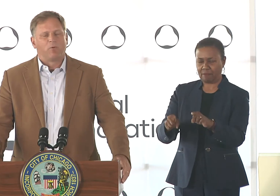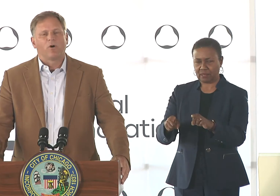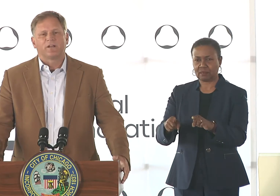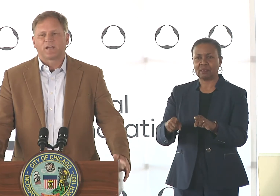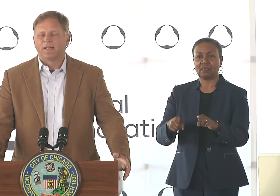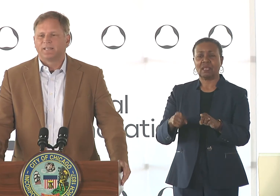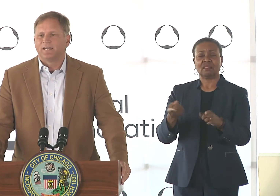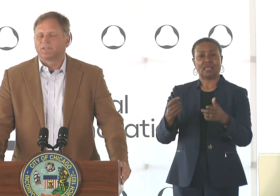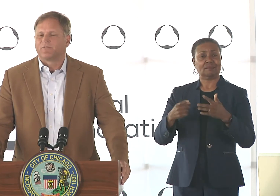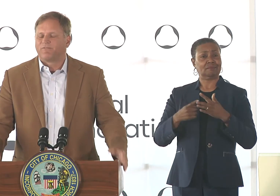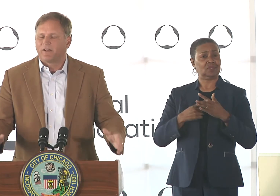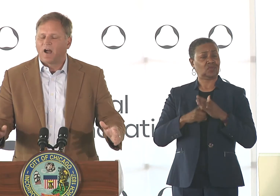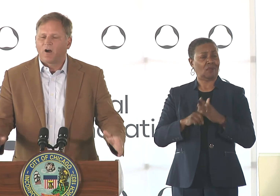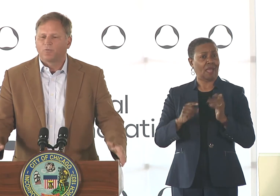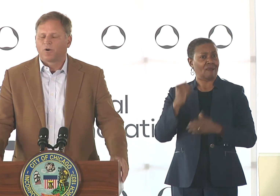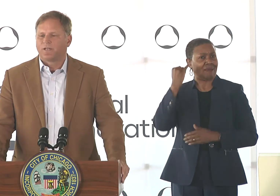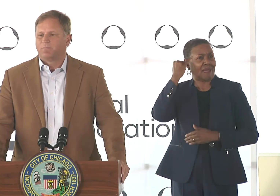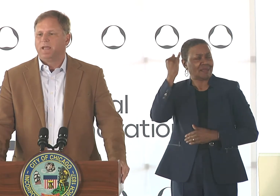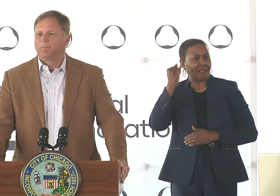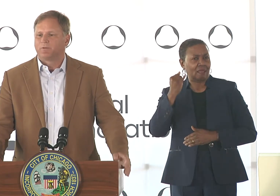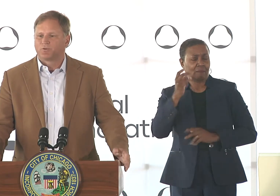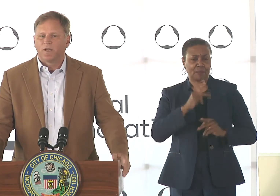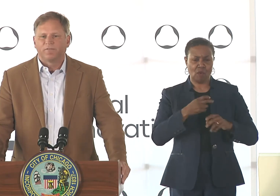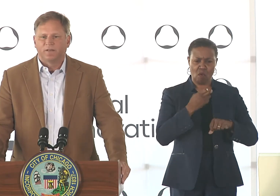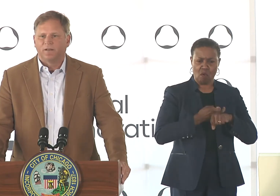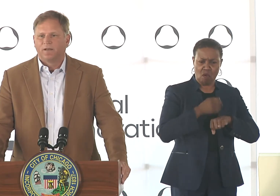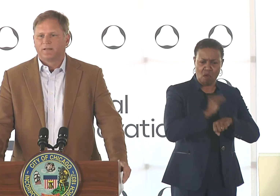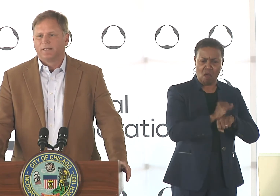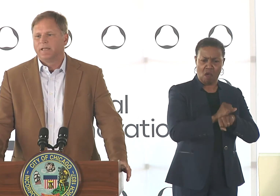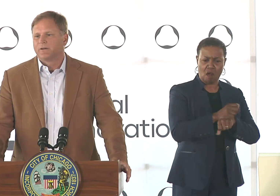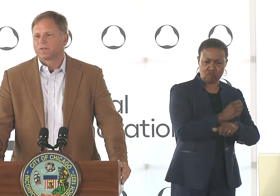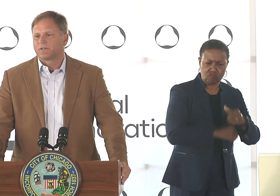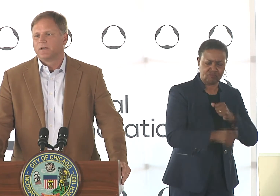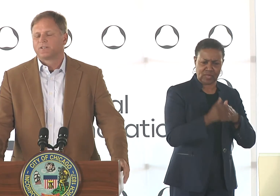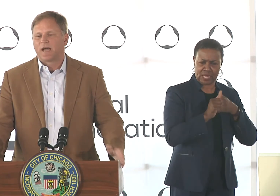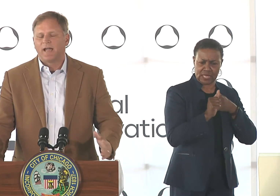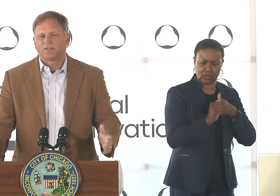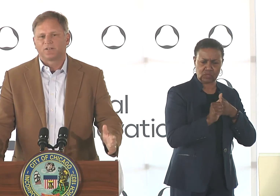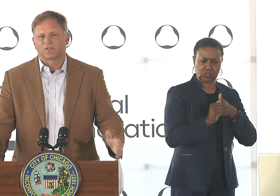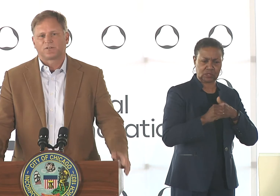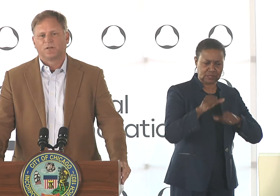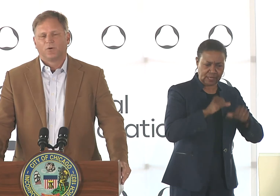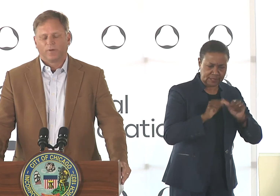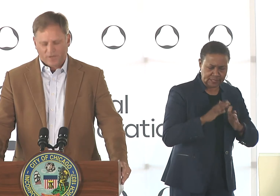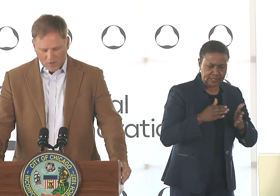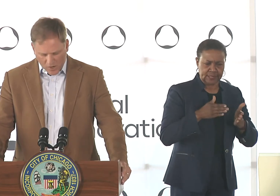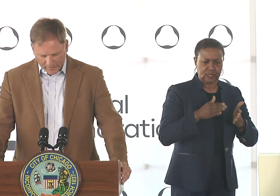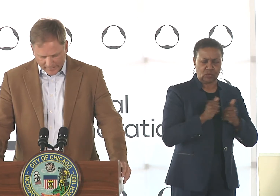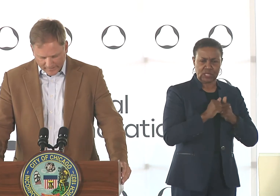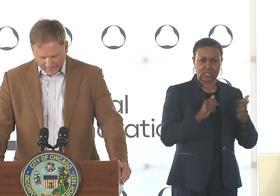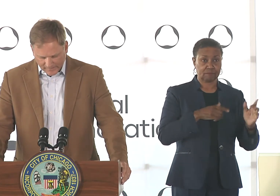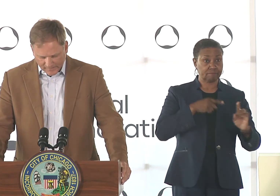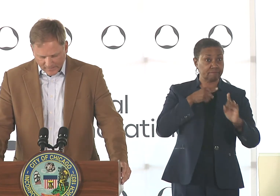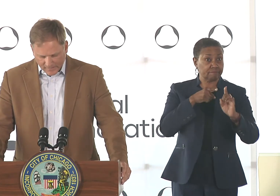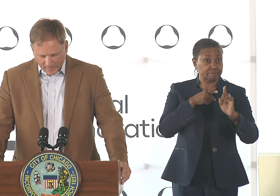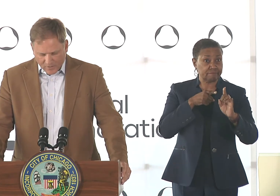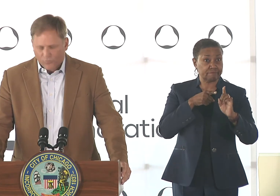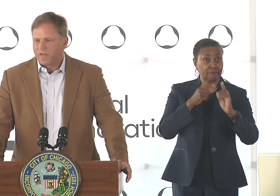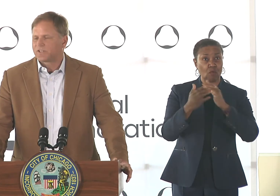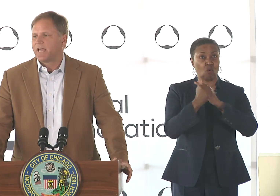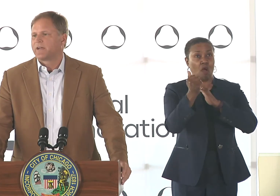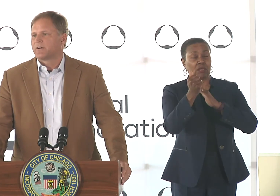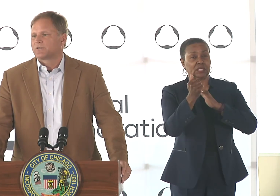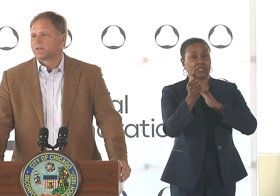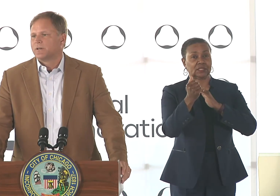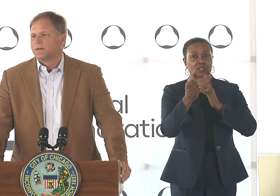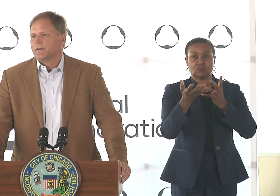they were born as ideas from very hardworking people, driven leaders, scientists with a calling,